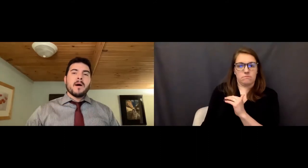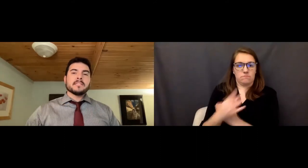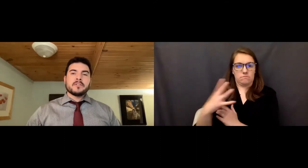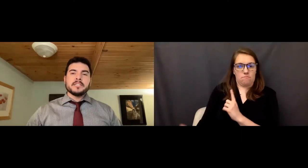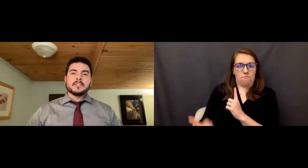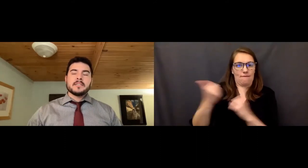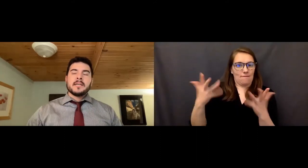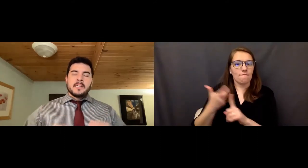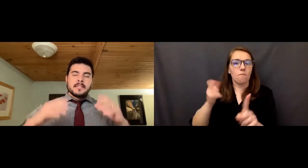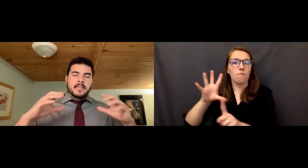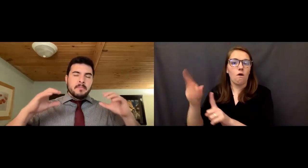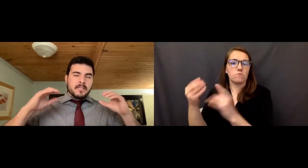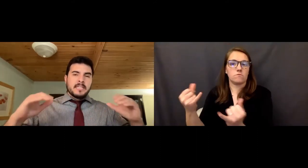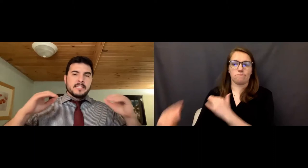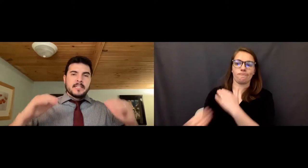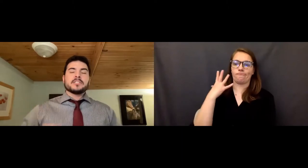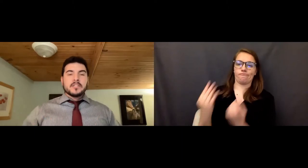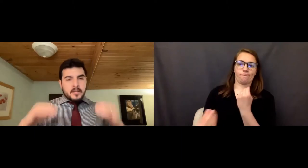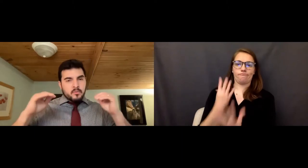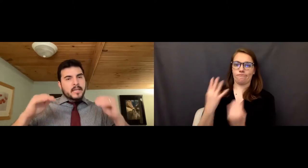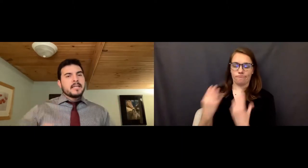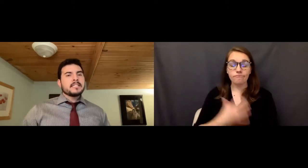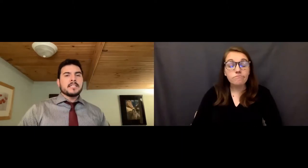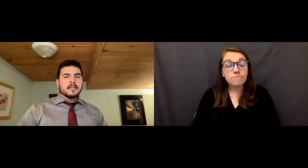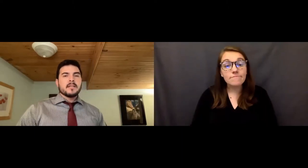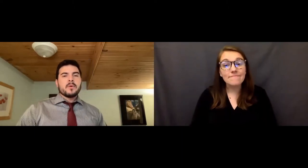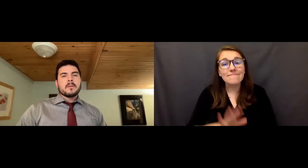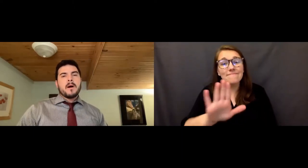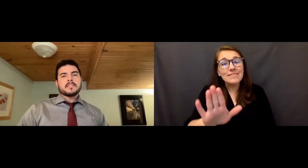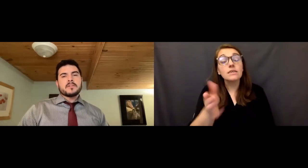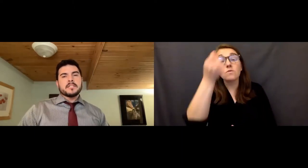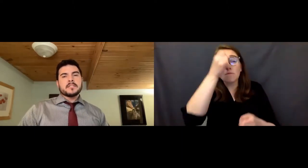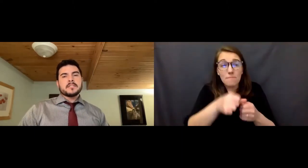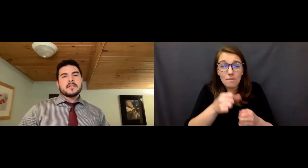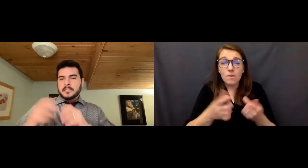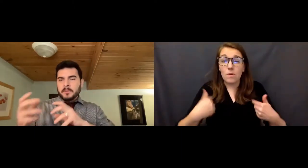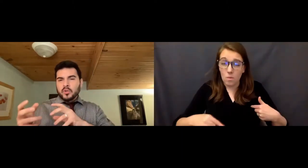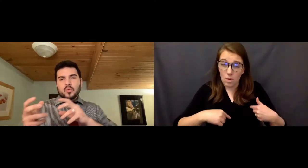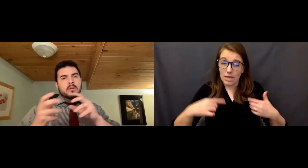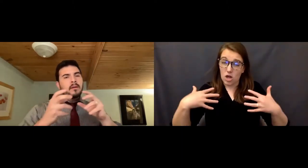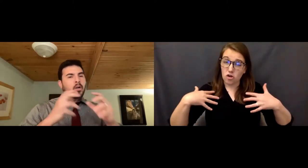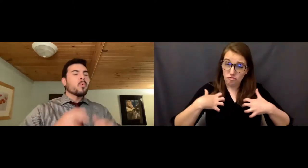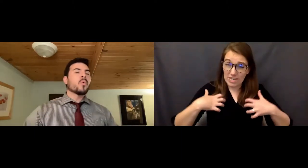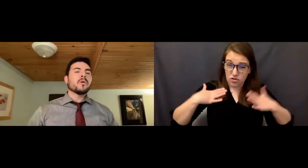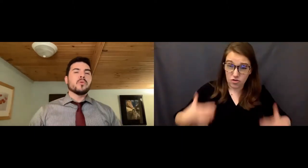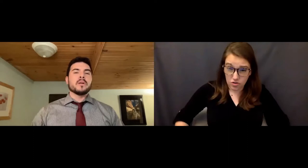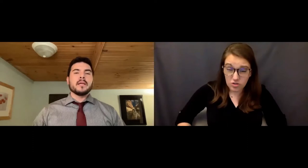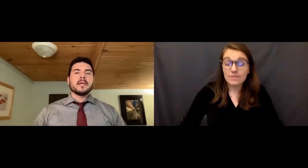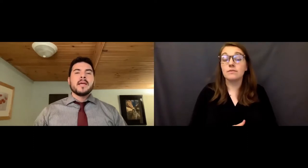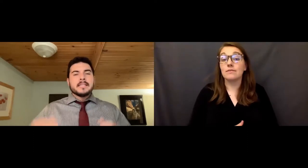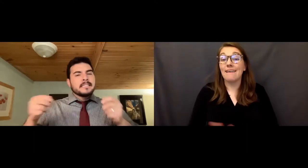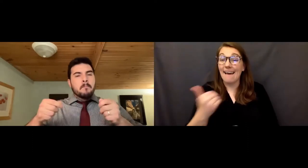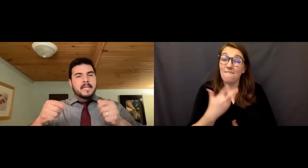are composite creatures, to think about the teachings of the church, the recognition that we are composite creatures, a spiritual and corporeal